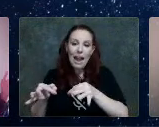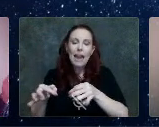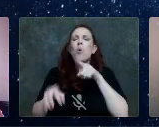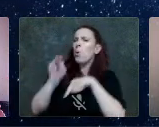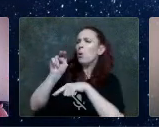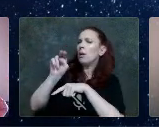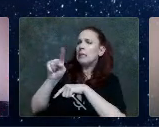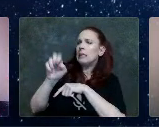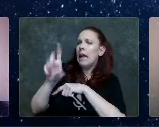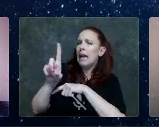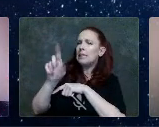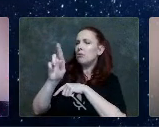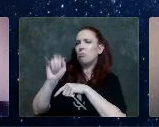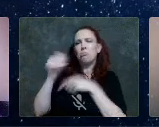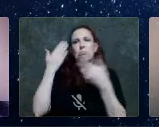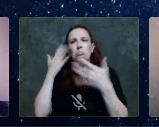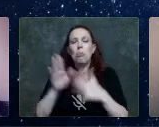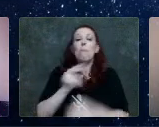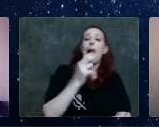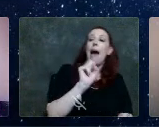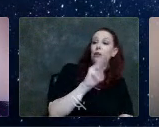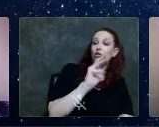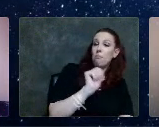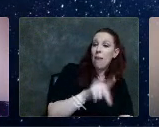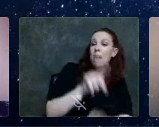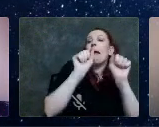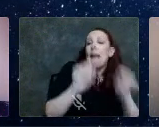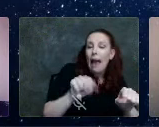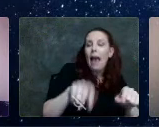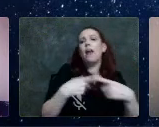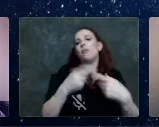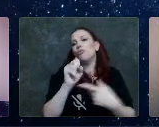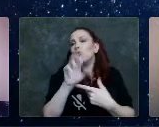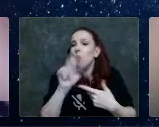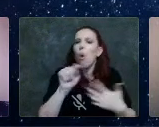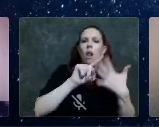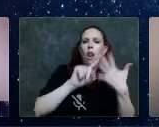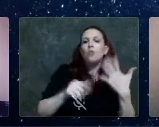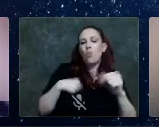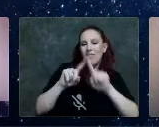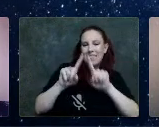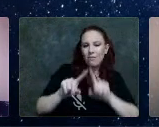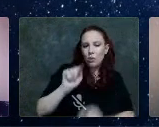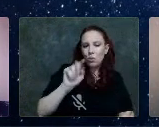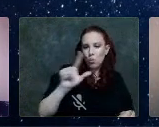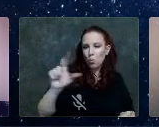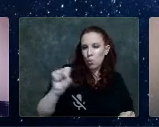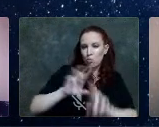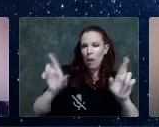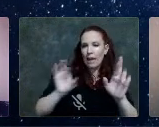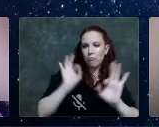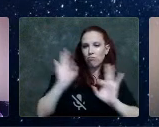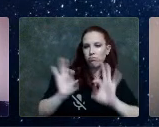map. I've like done that before. Oh, I've done stuff where I've sorted and then done this other thing. So you kind of have different tools in your tool belt. So practice solving